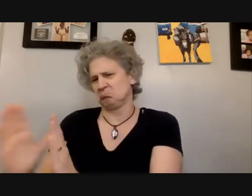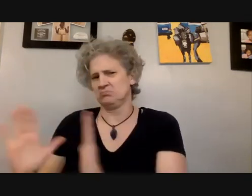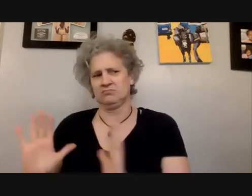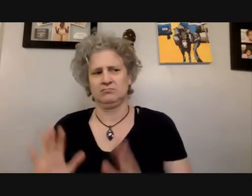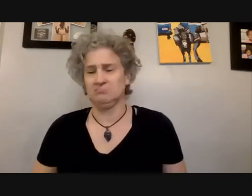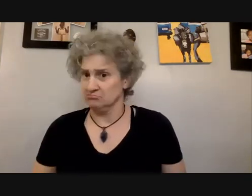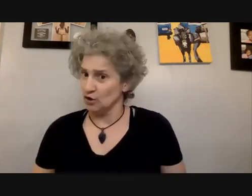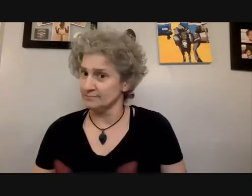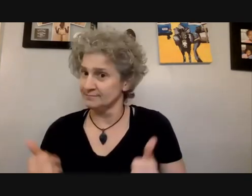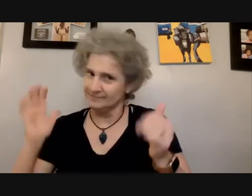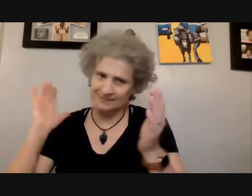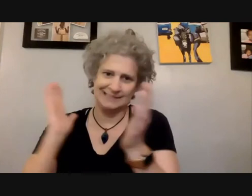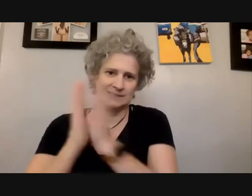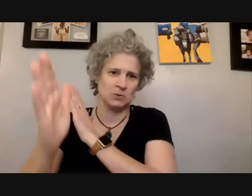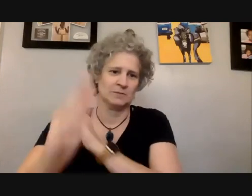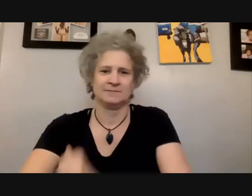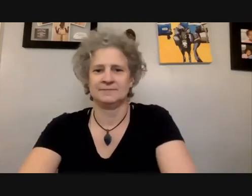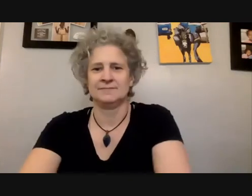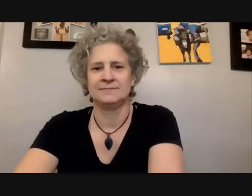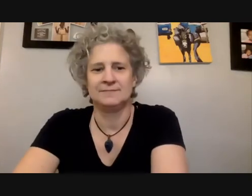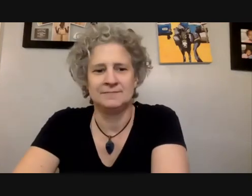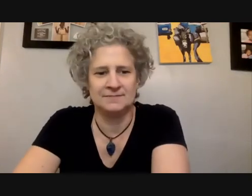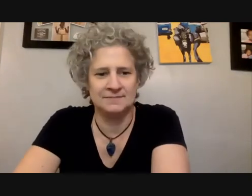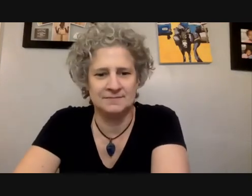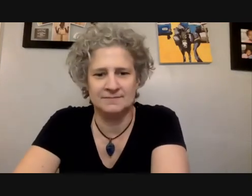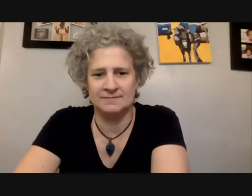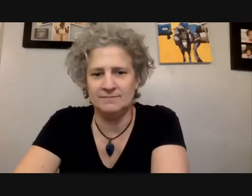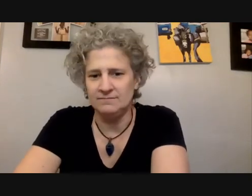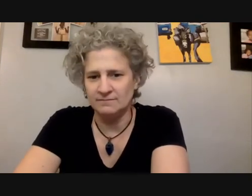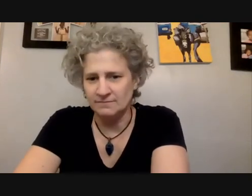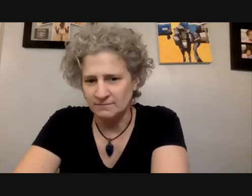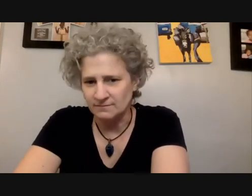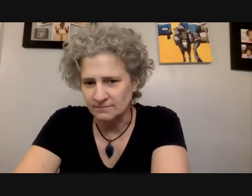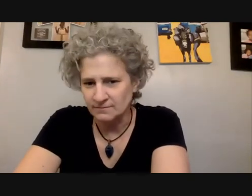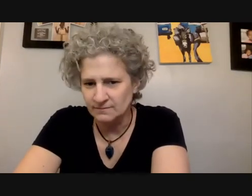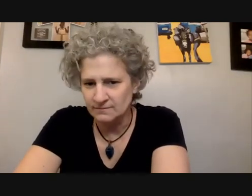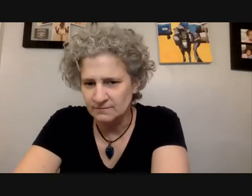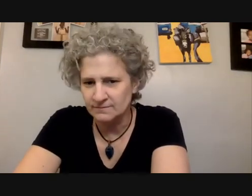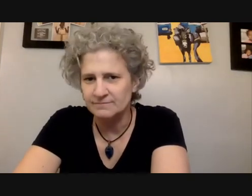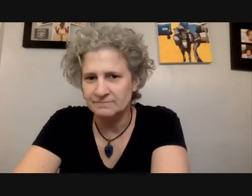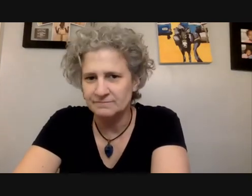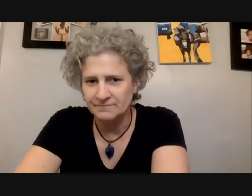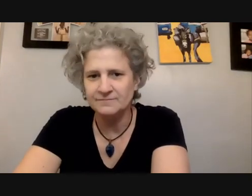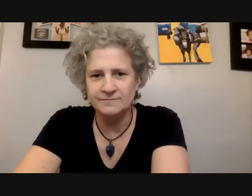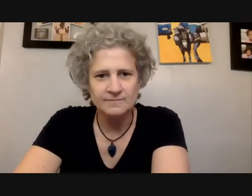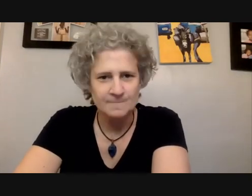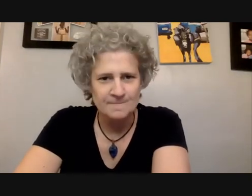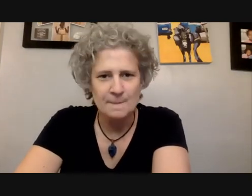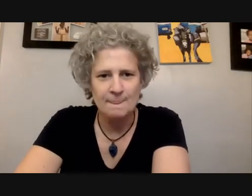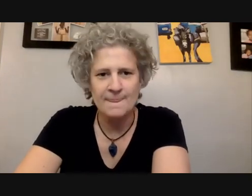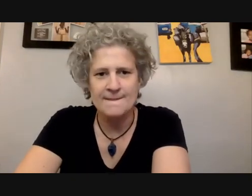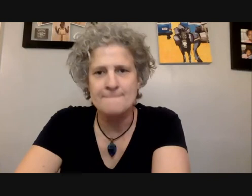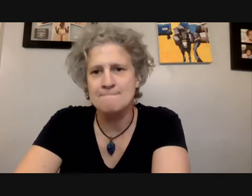vocabulary related to sexuality and the reproductive system. So onward, let's go.